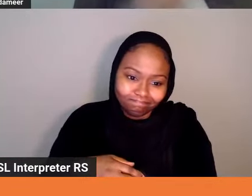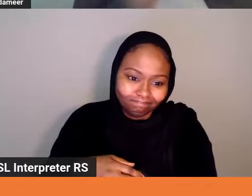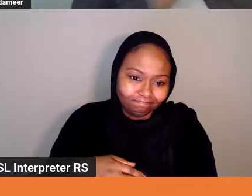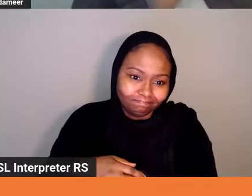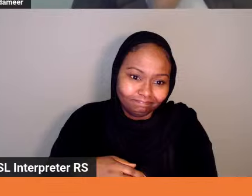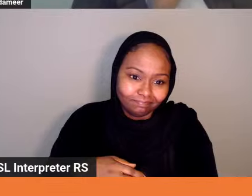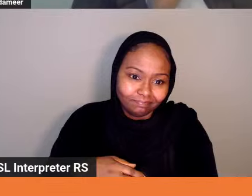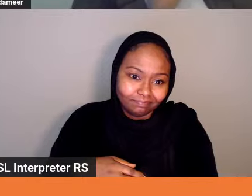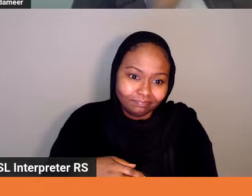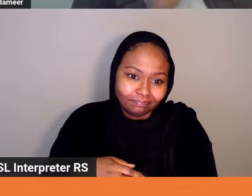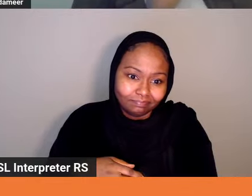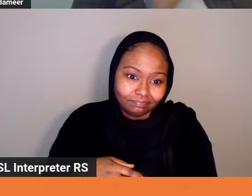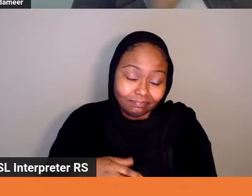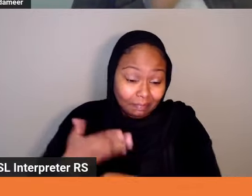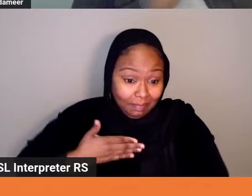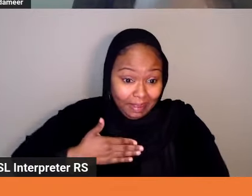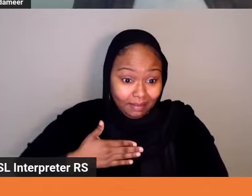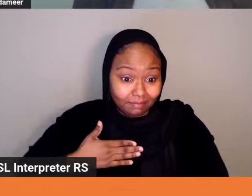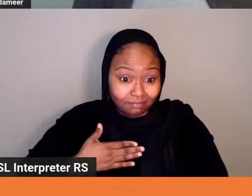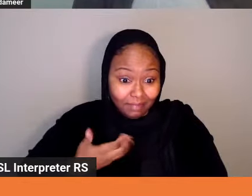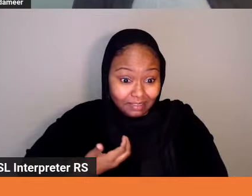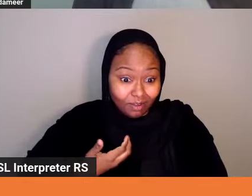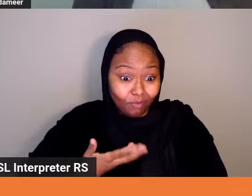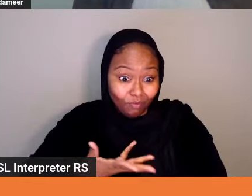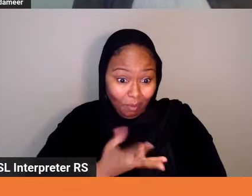would be, as a Palestinian,